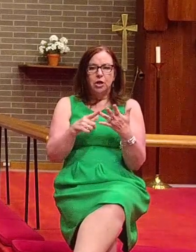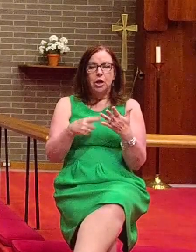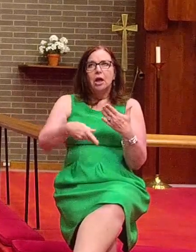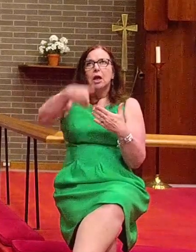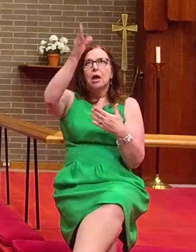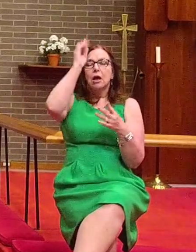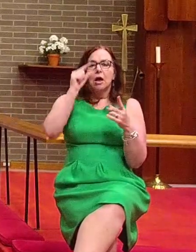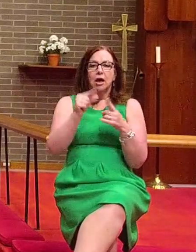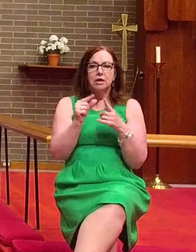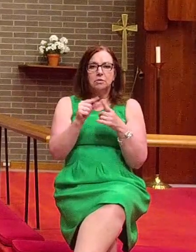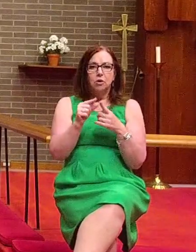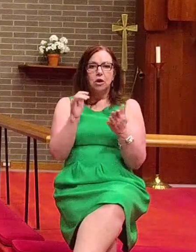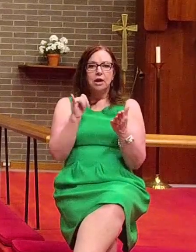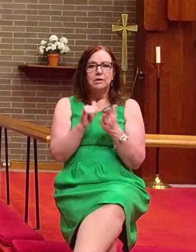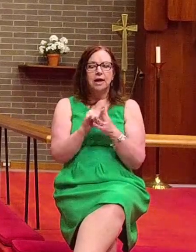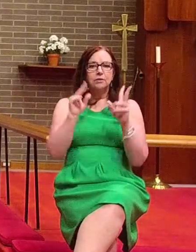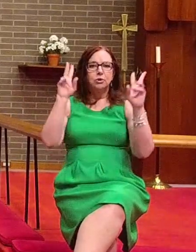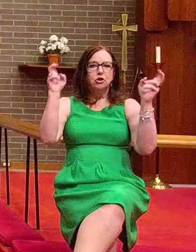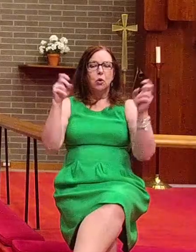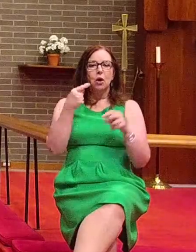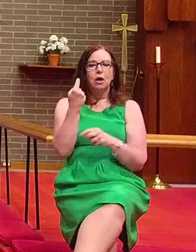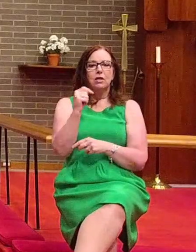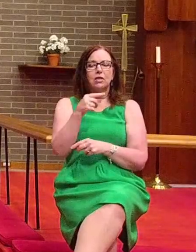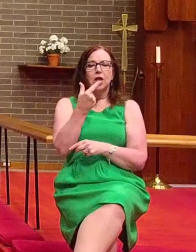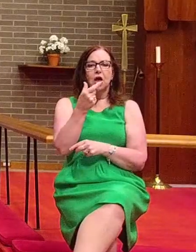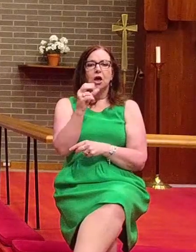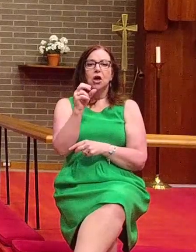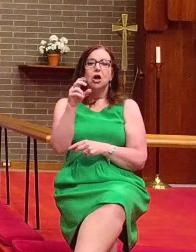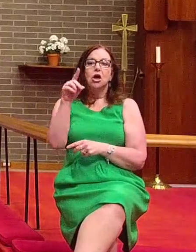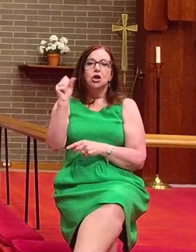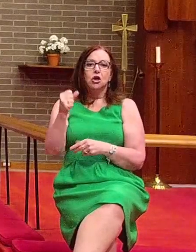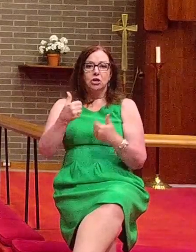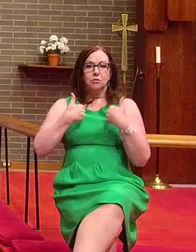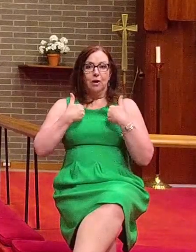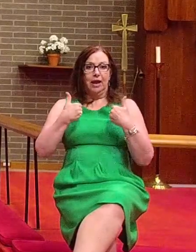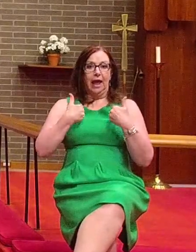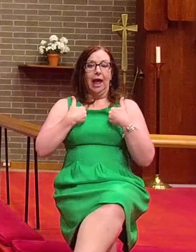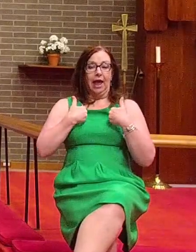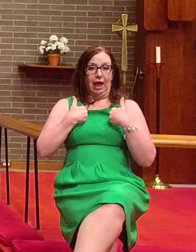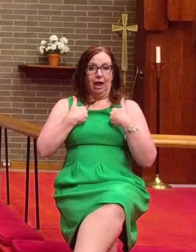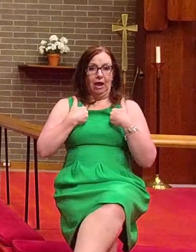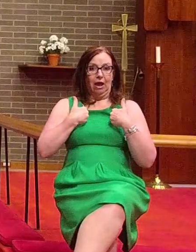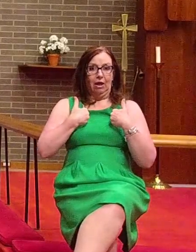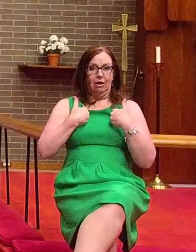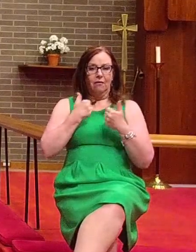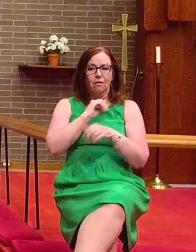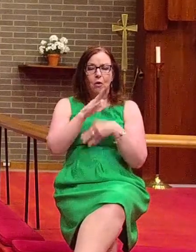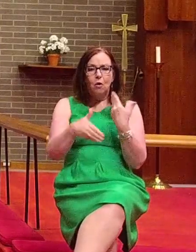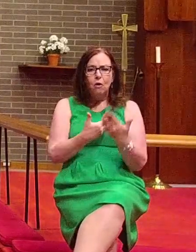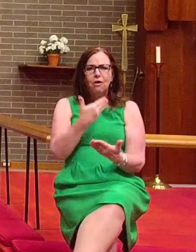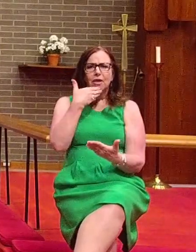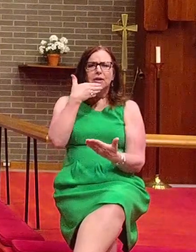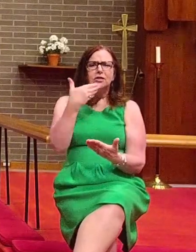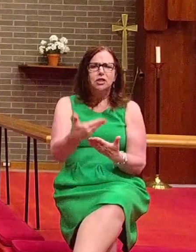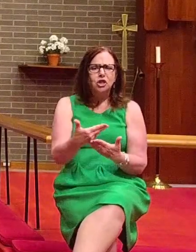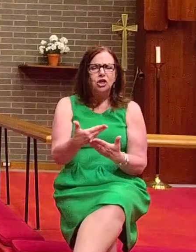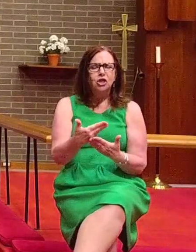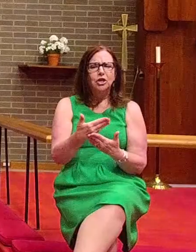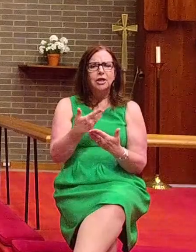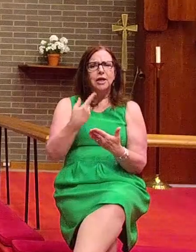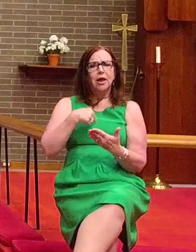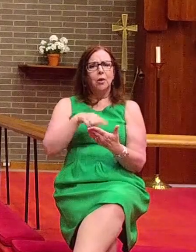God is the goods. We have the goods, and we are a